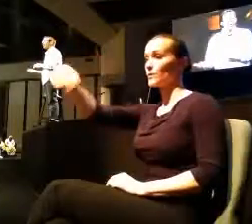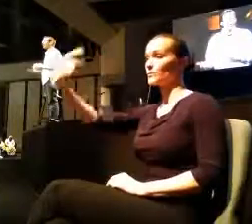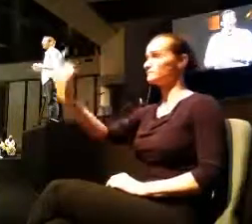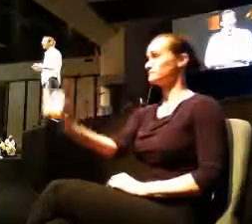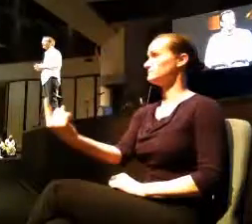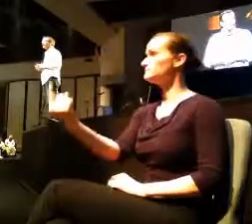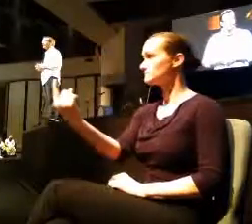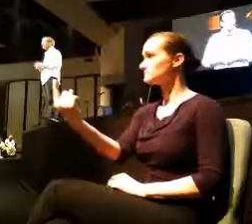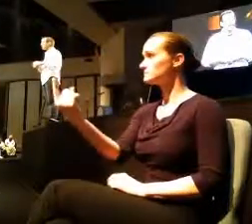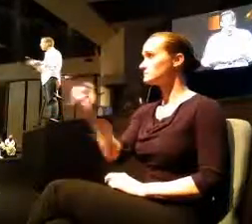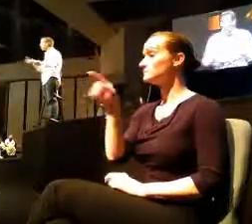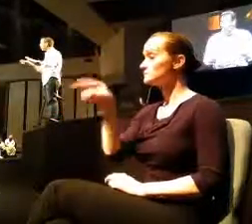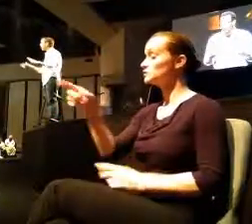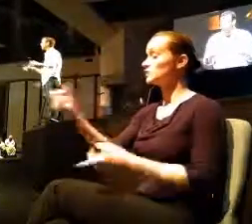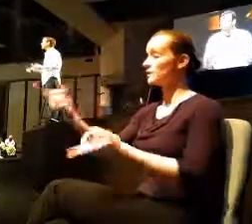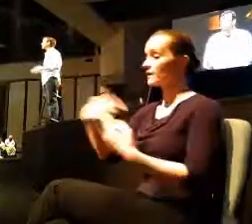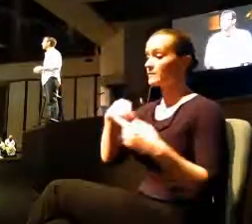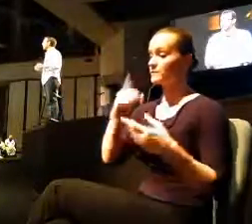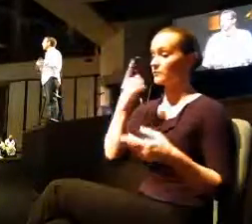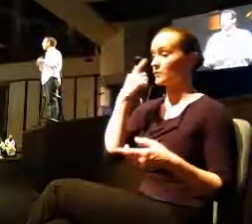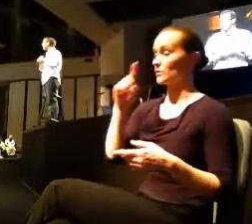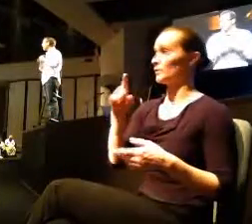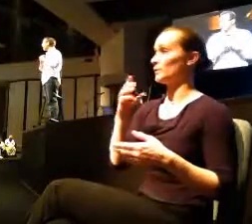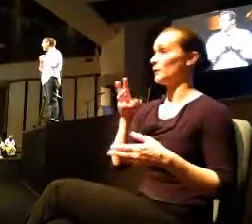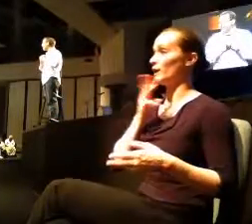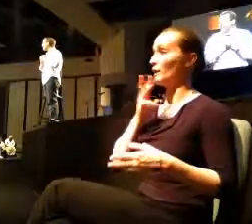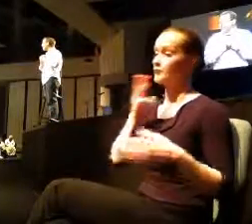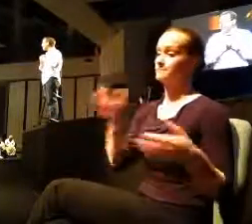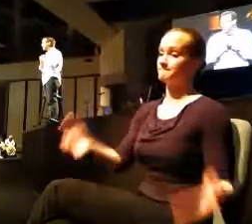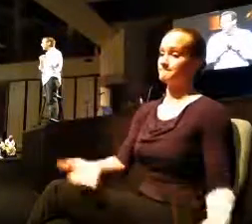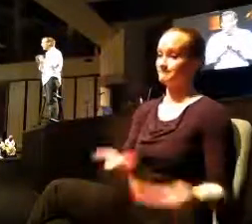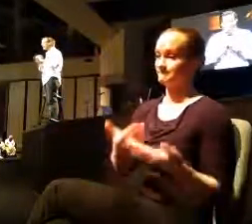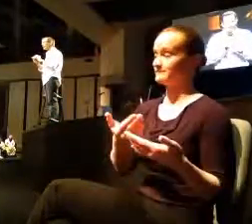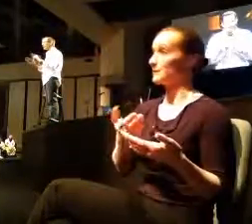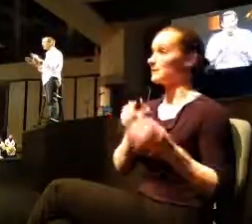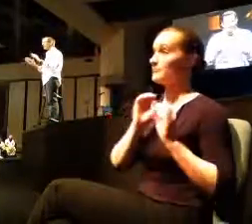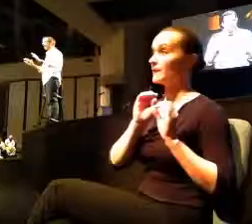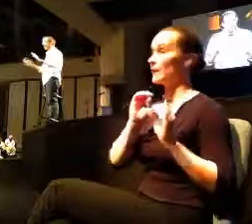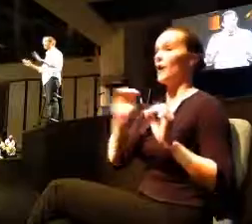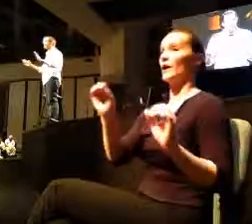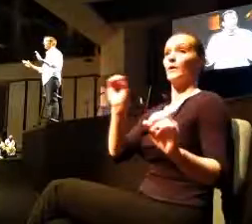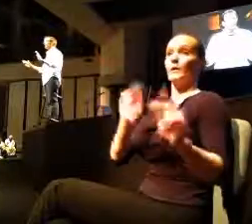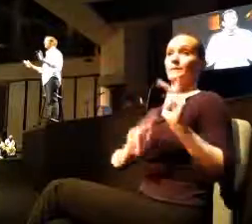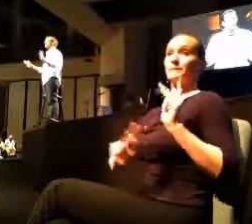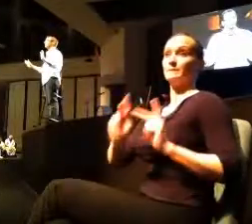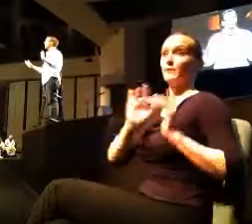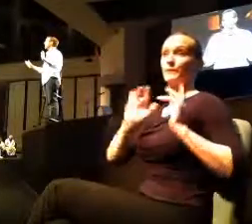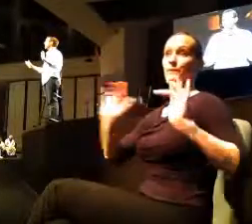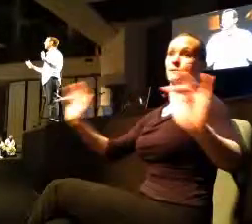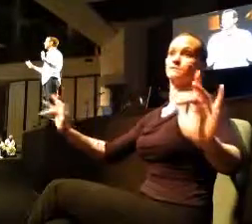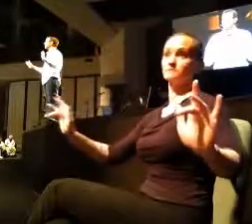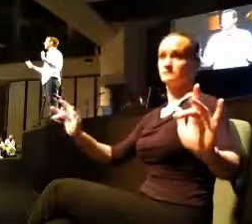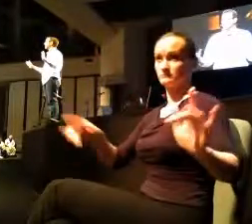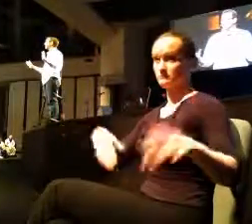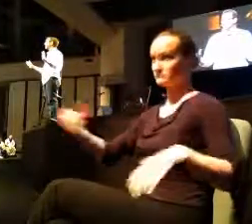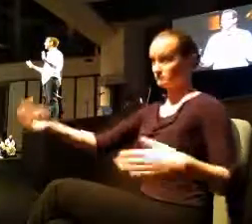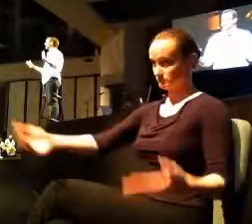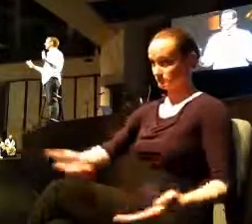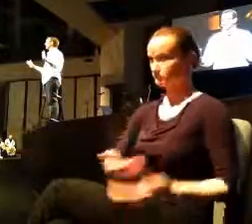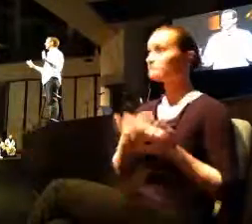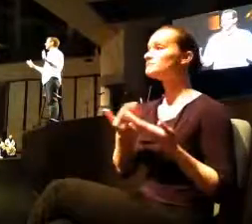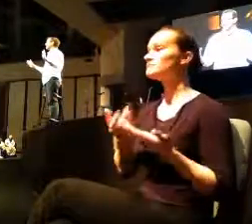get water in the middle of the day when no one else was there. We learn that every relationship she has had with a man has been a disaster.